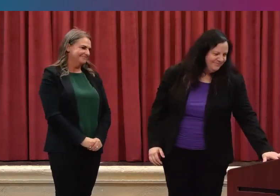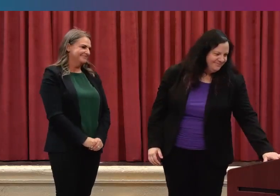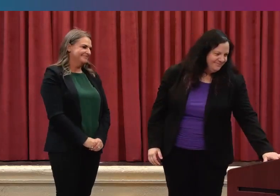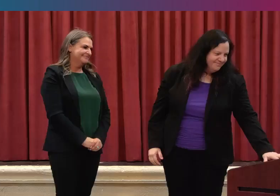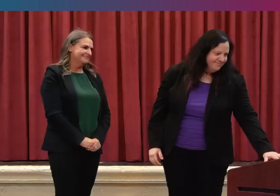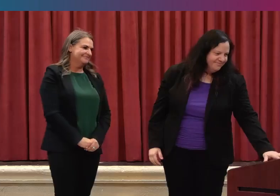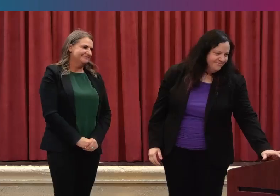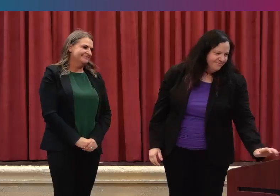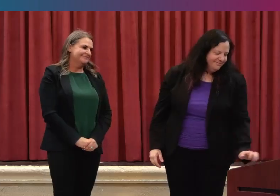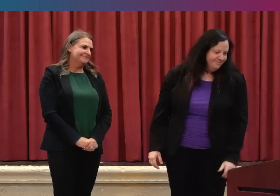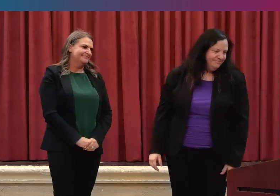welcome.